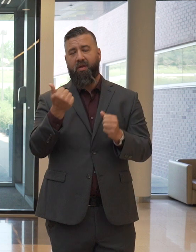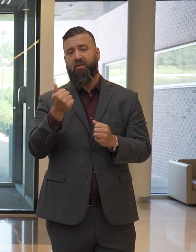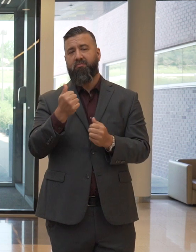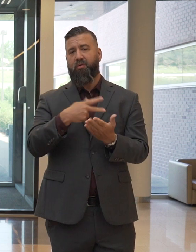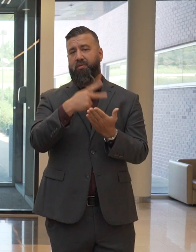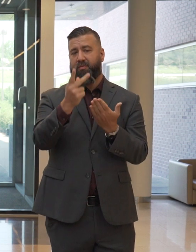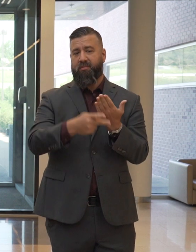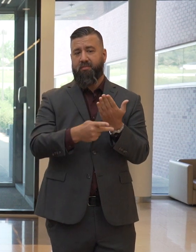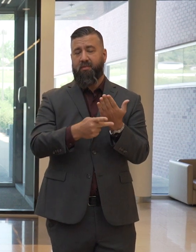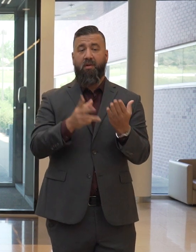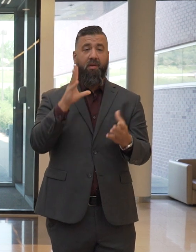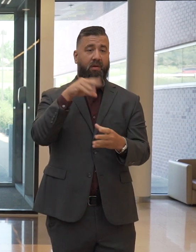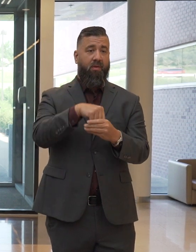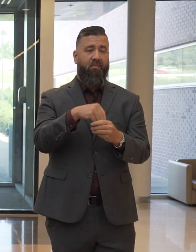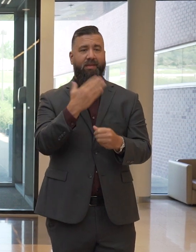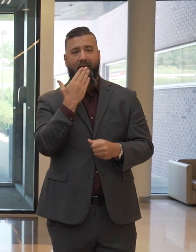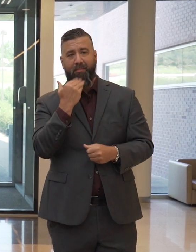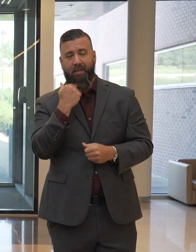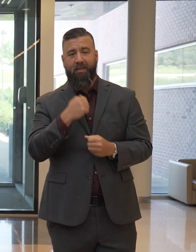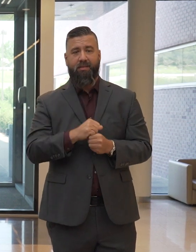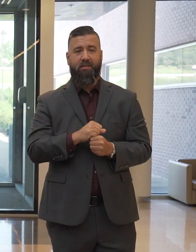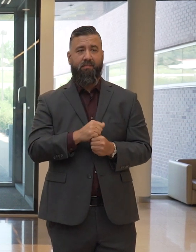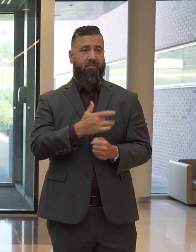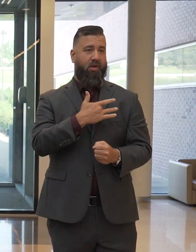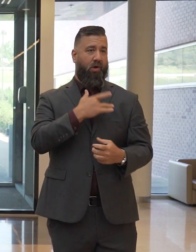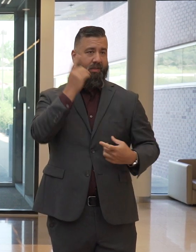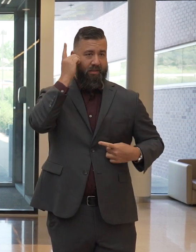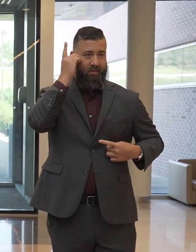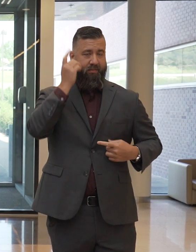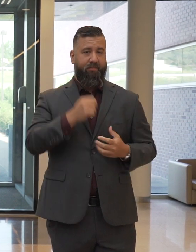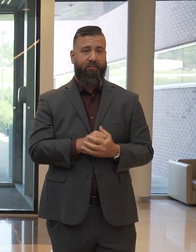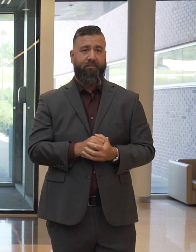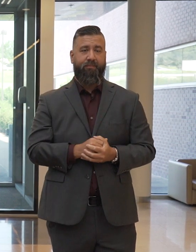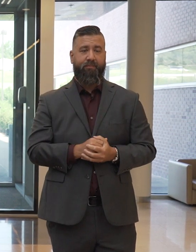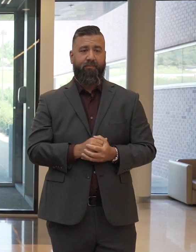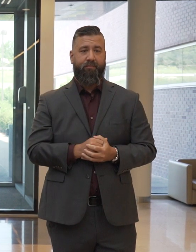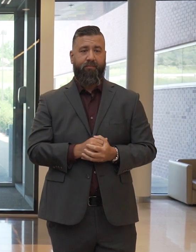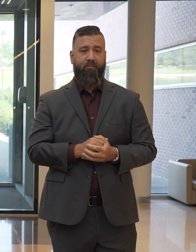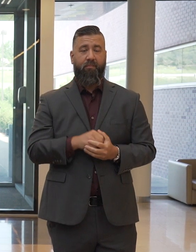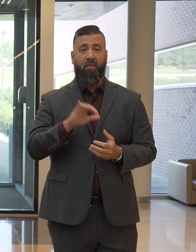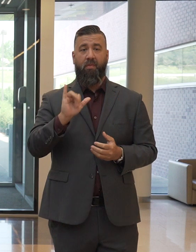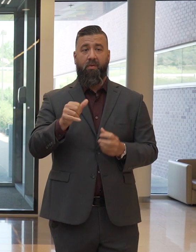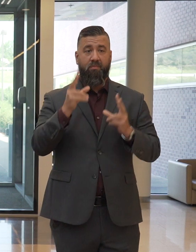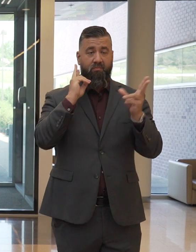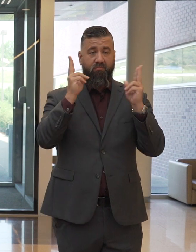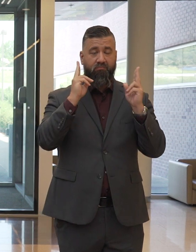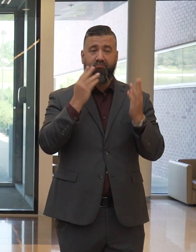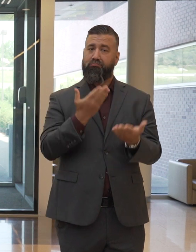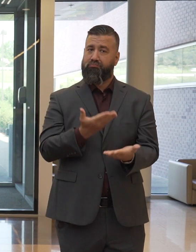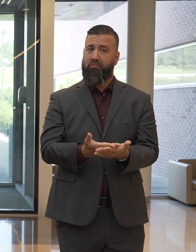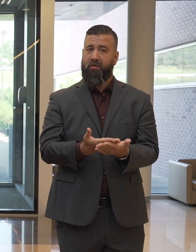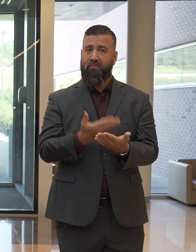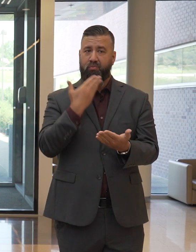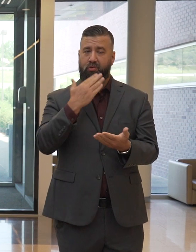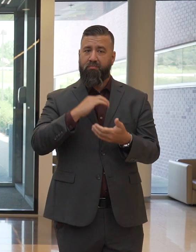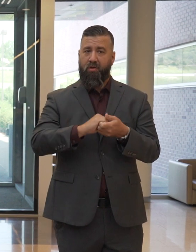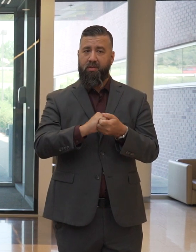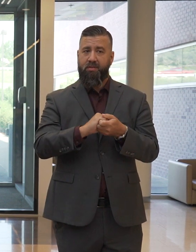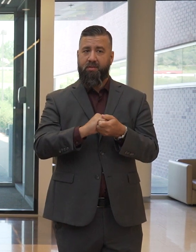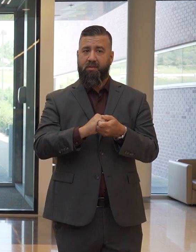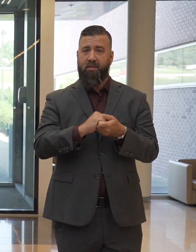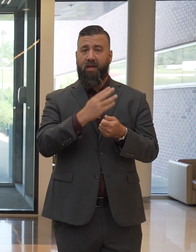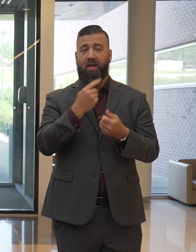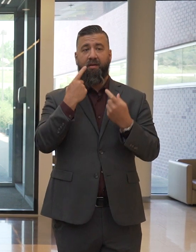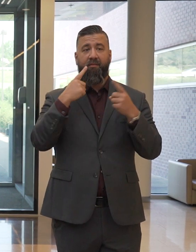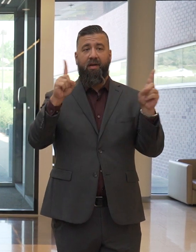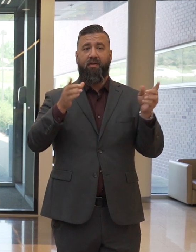initiatives, including diabetes and heart disease. And these shops have proven to be great partners and